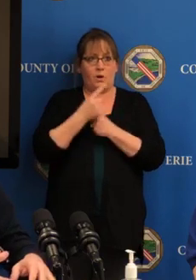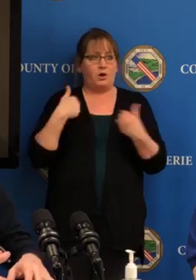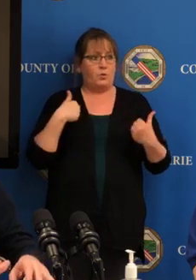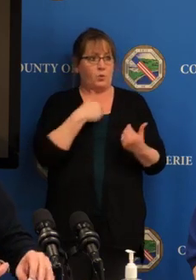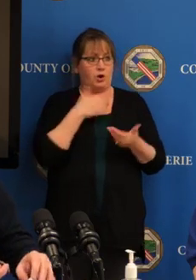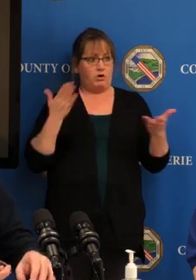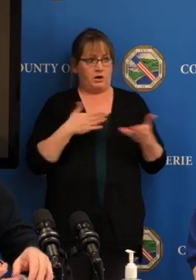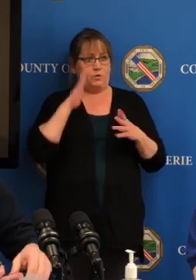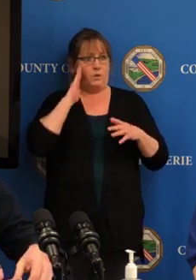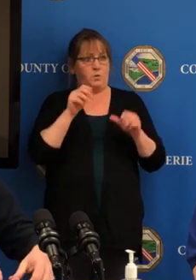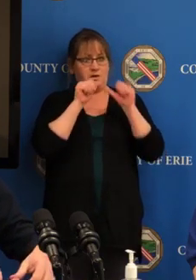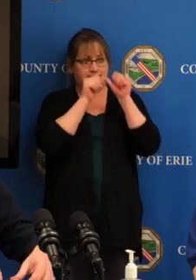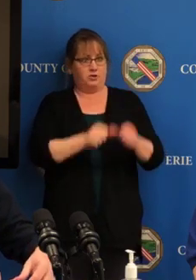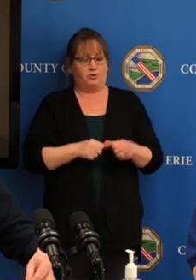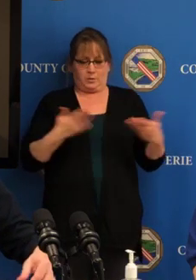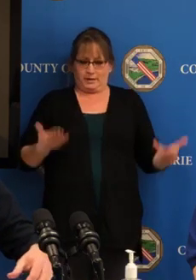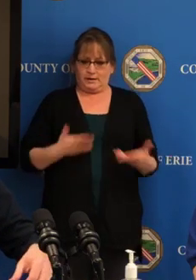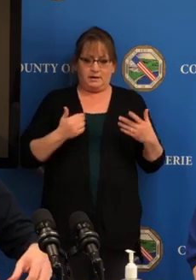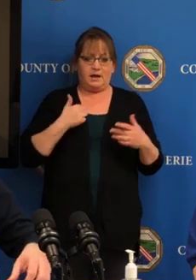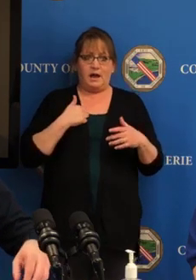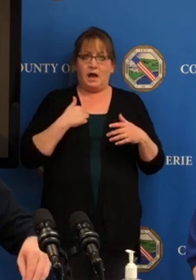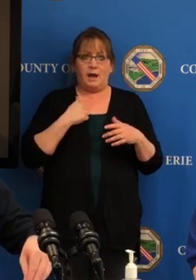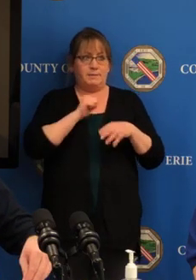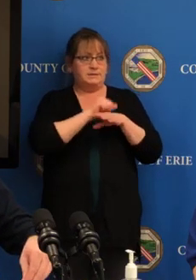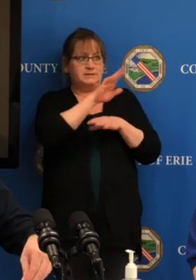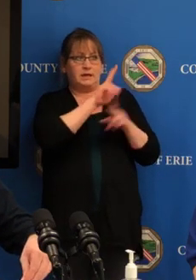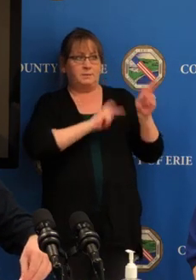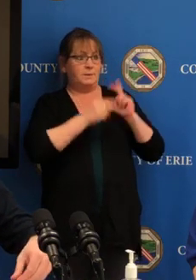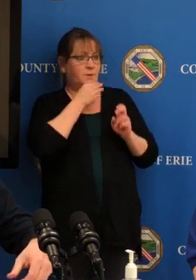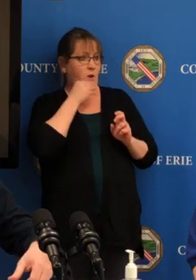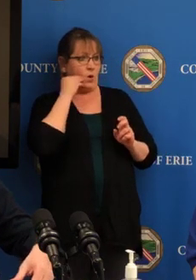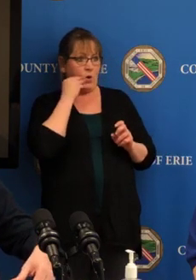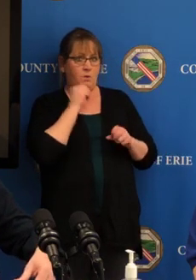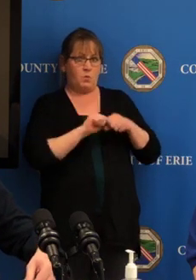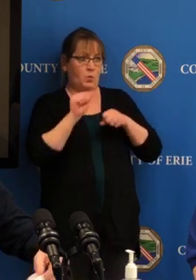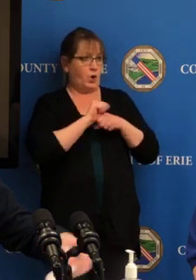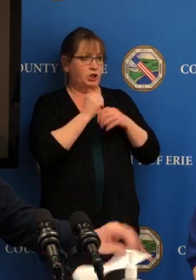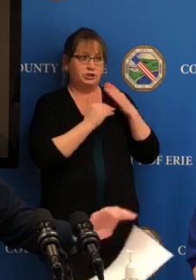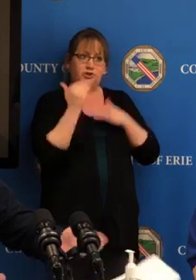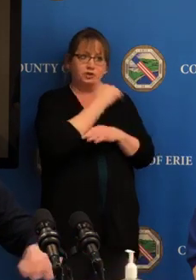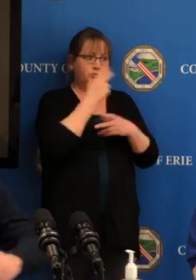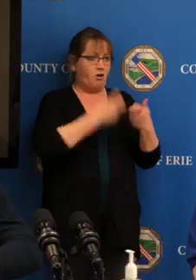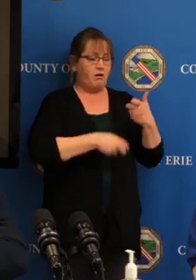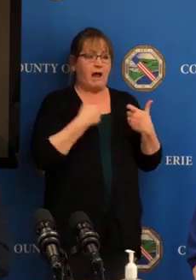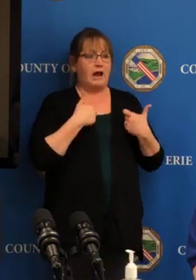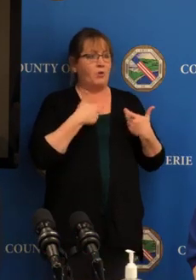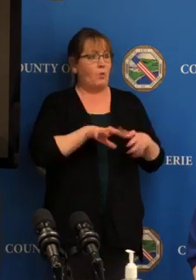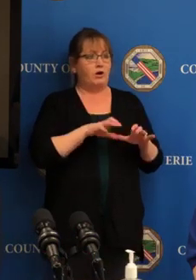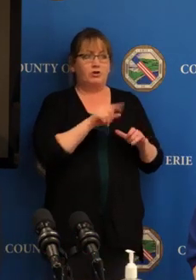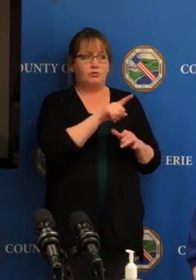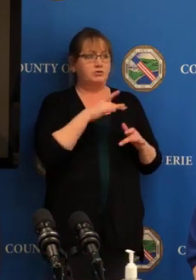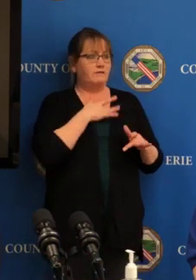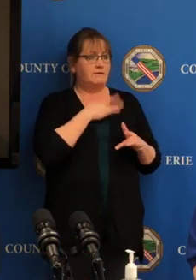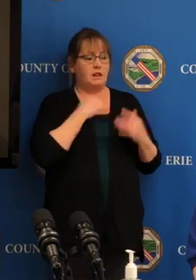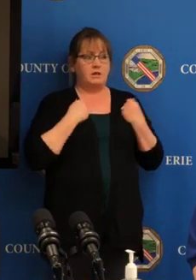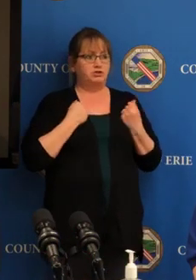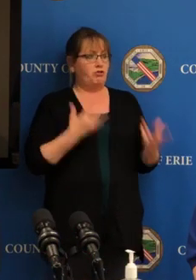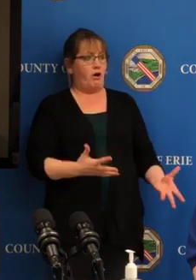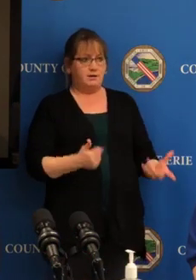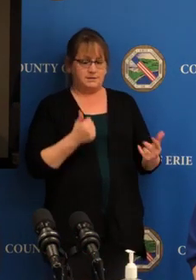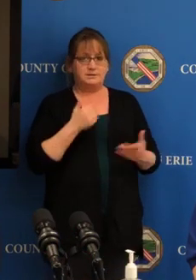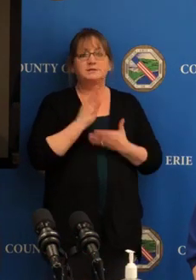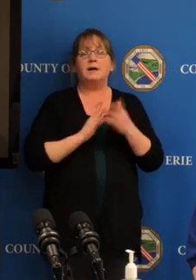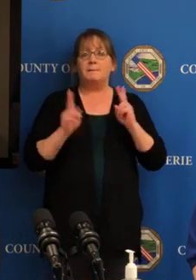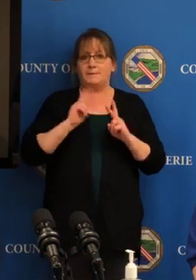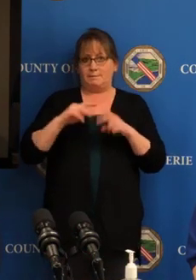through the duration. I've been sending people home that have been working too hard because I don't want them to burn out. So there's some people in my